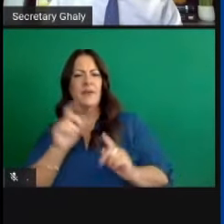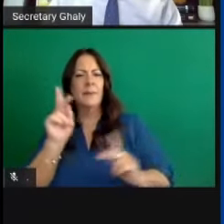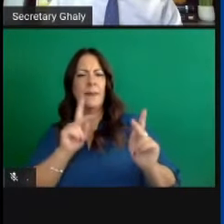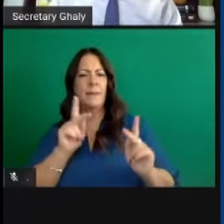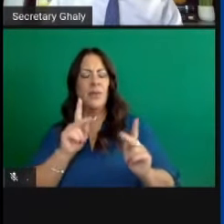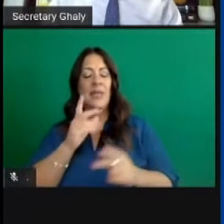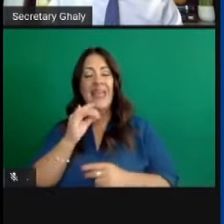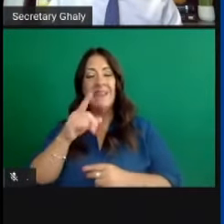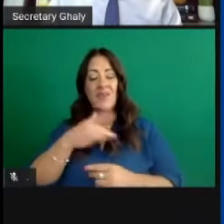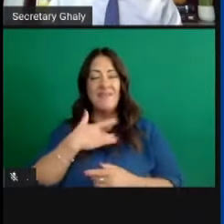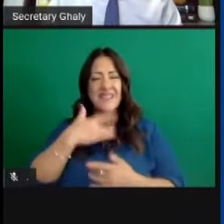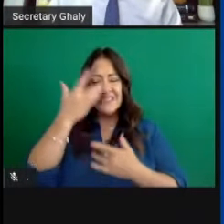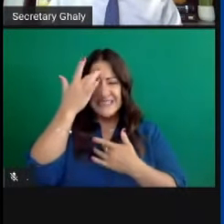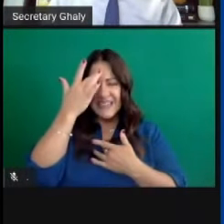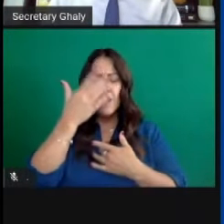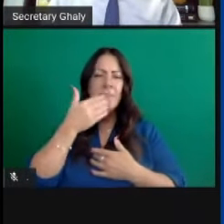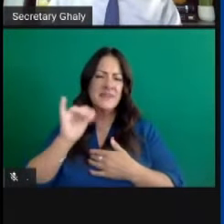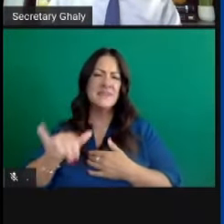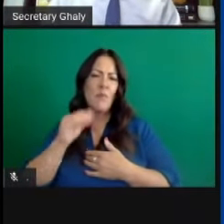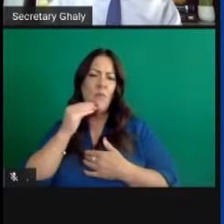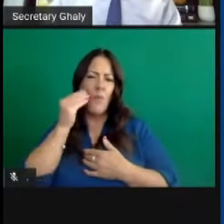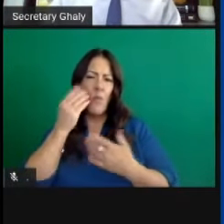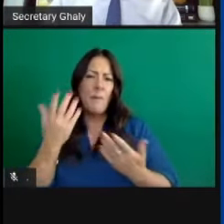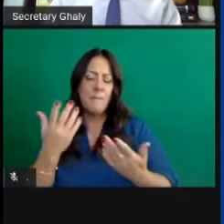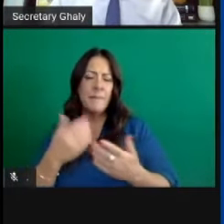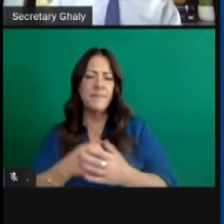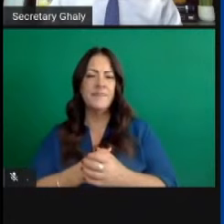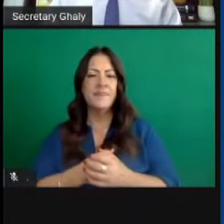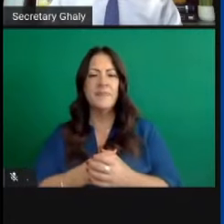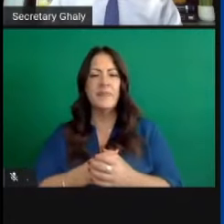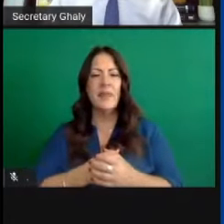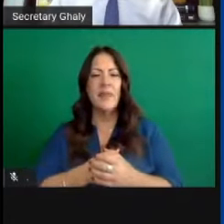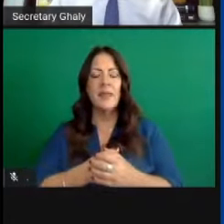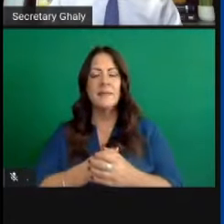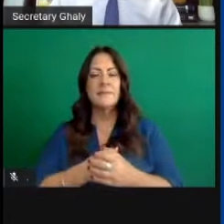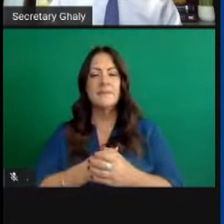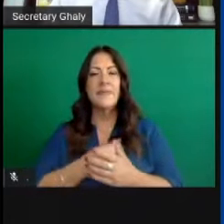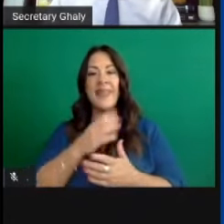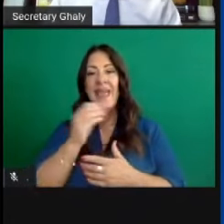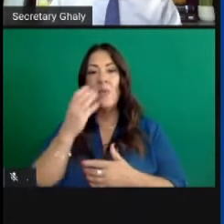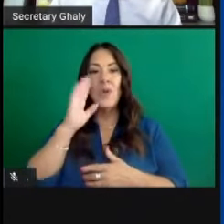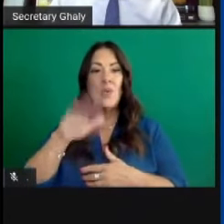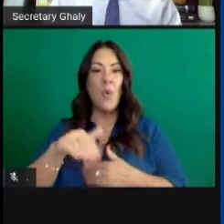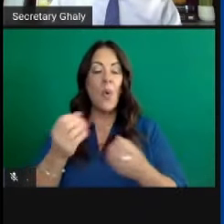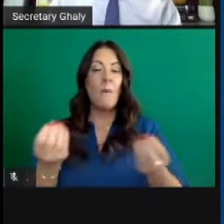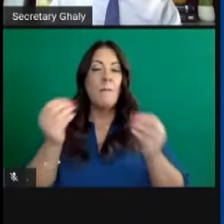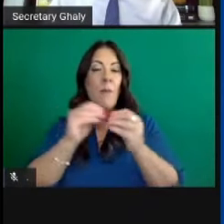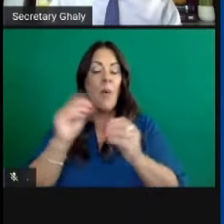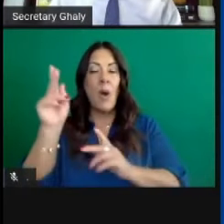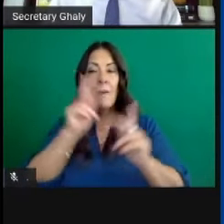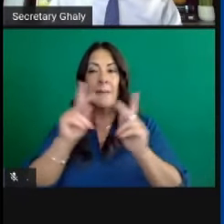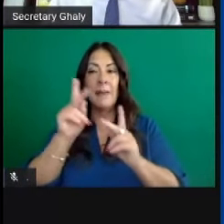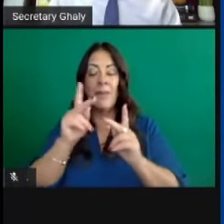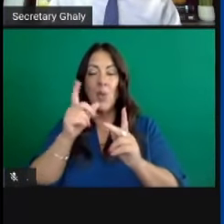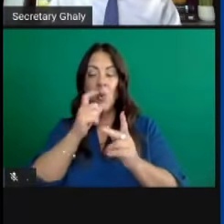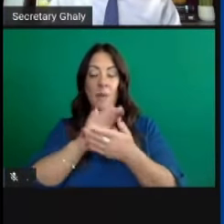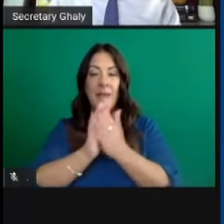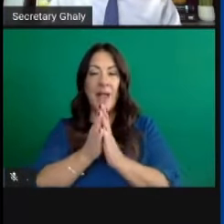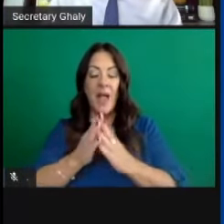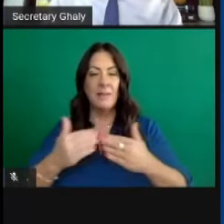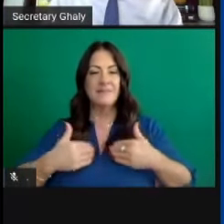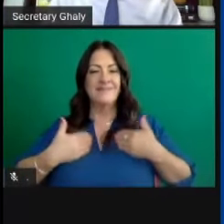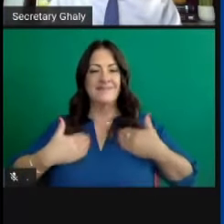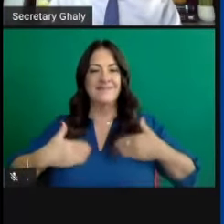sick. And I'll emphasize this last one because as we get more individuals with respiratory illnesses, even if it's